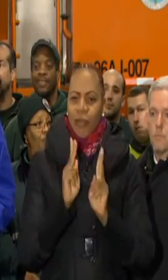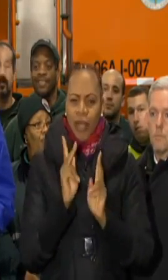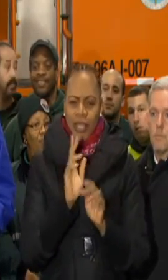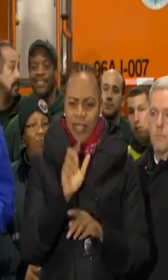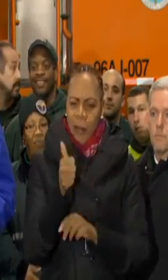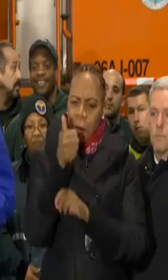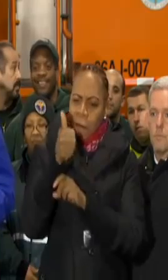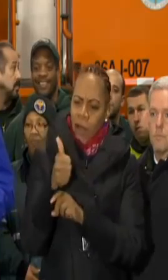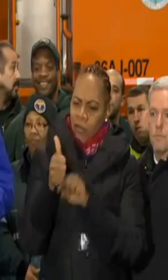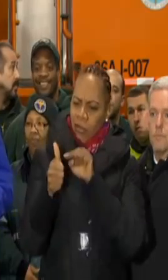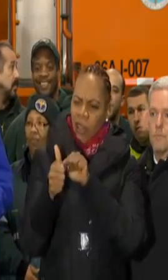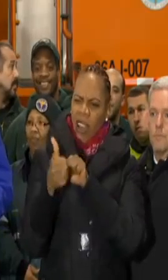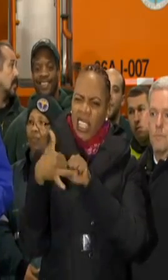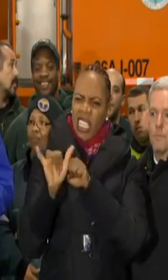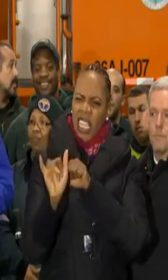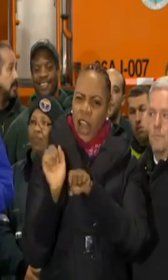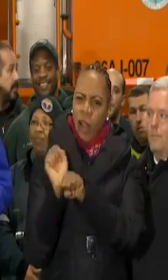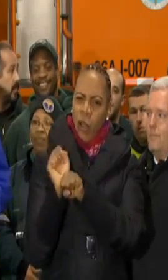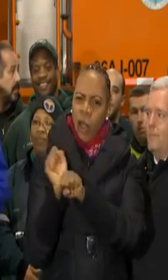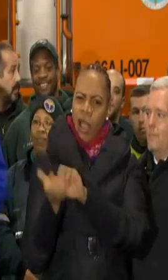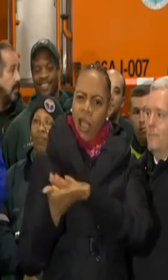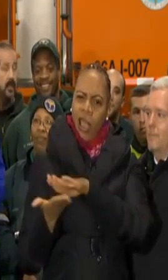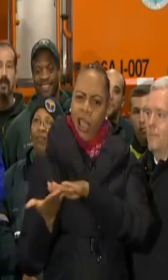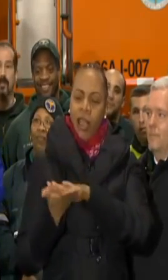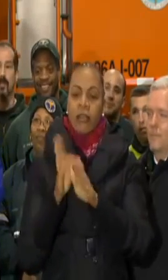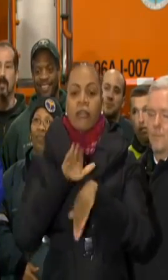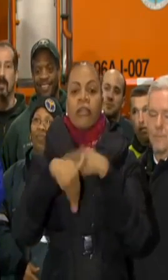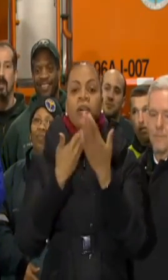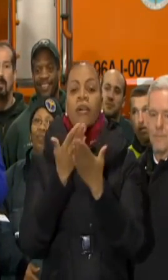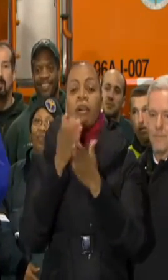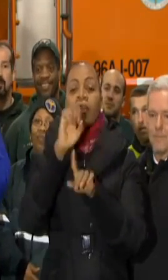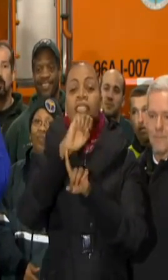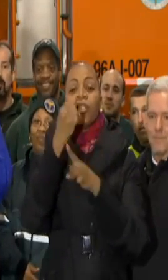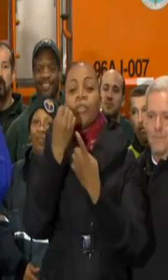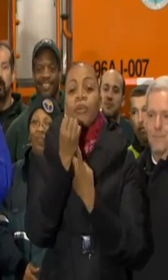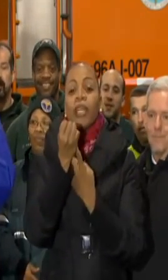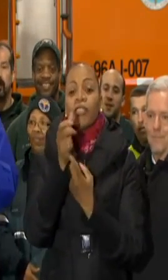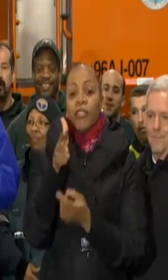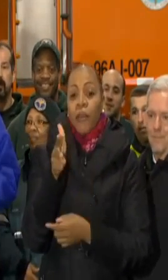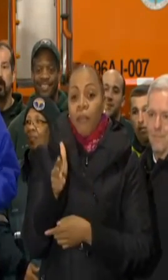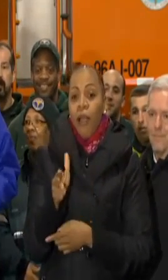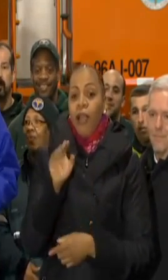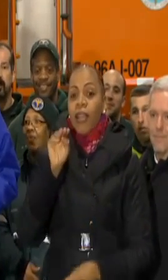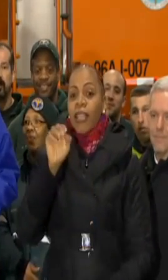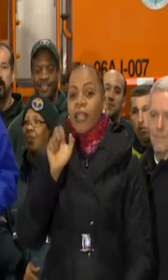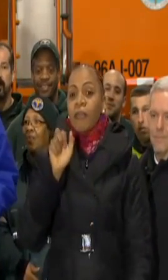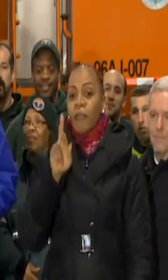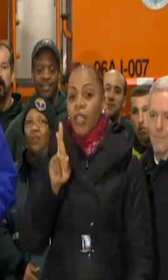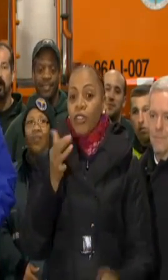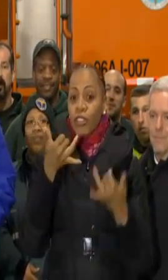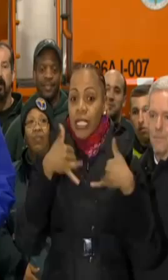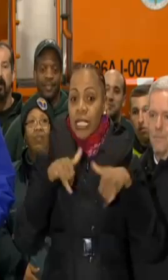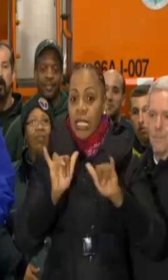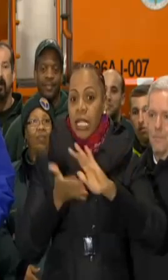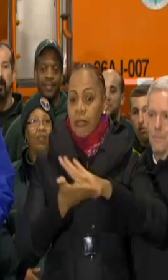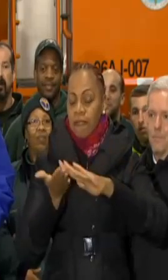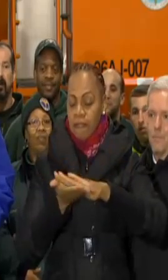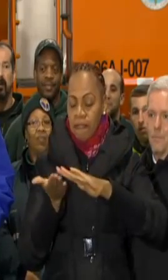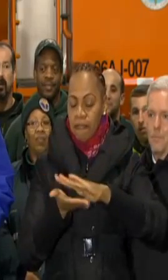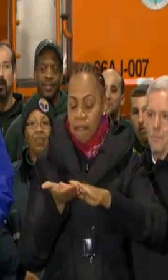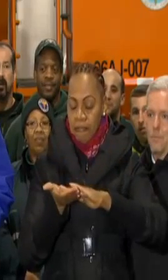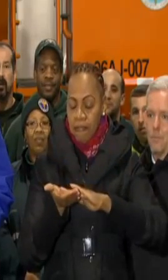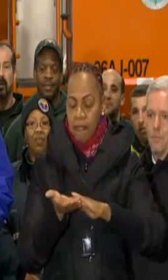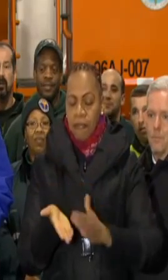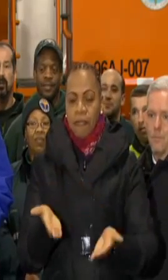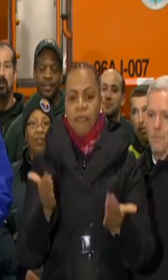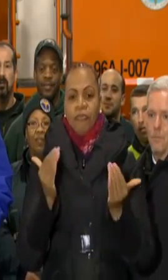are in effect. So in all situations, parking meters remain in effect. Now,